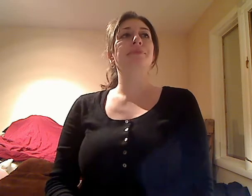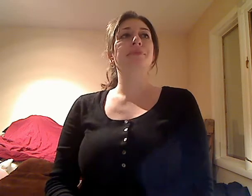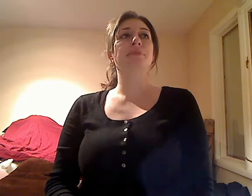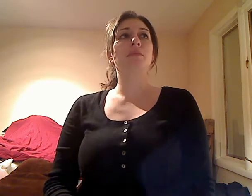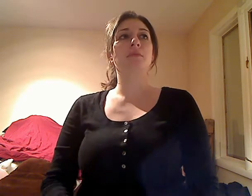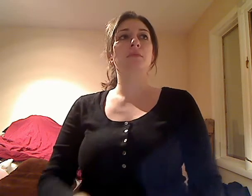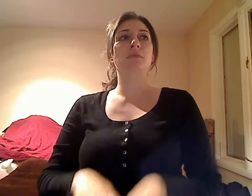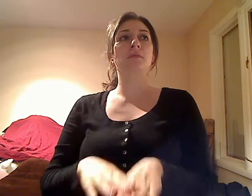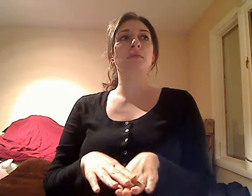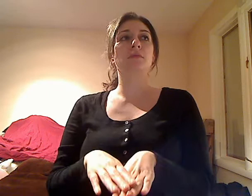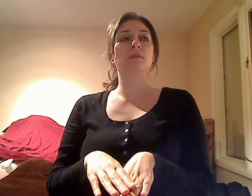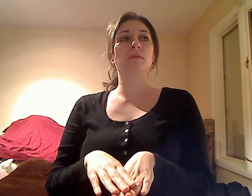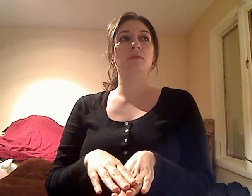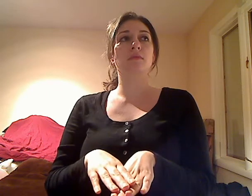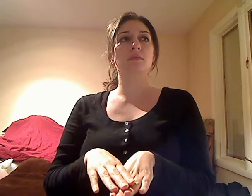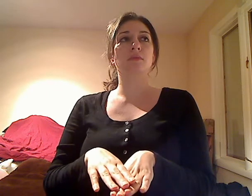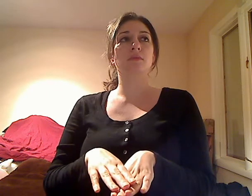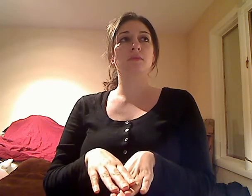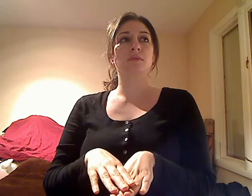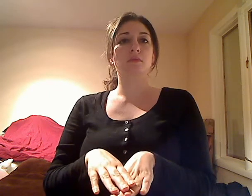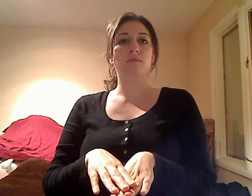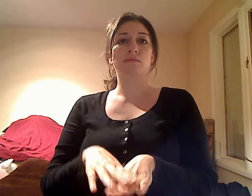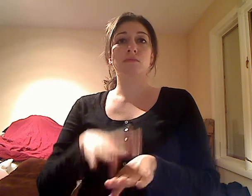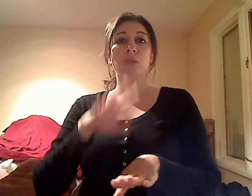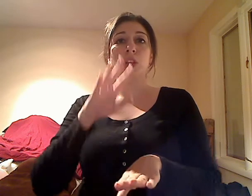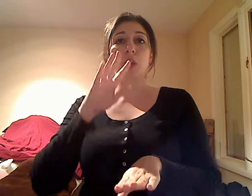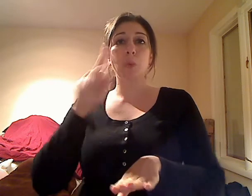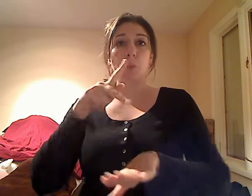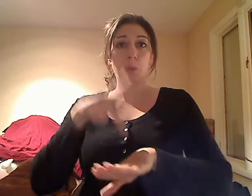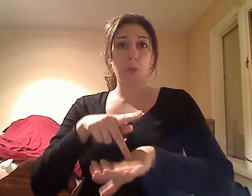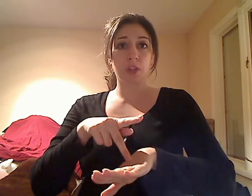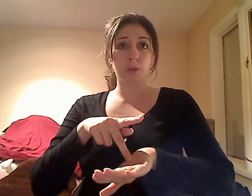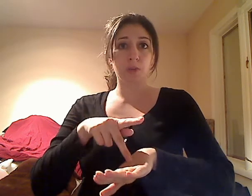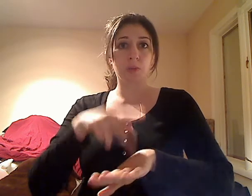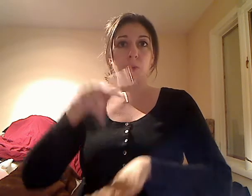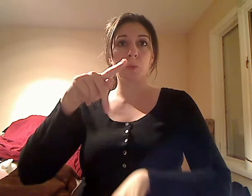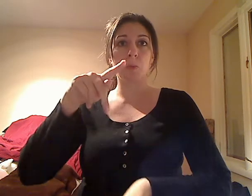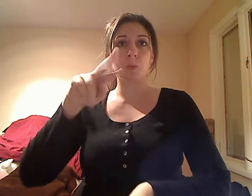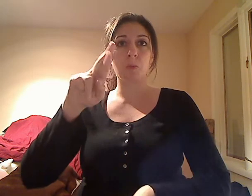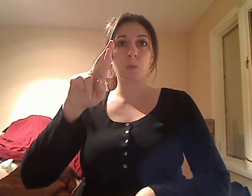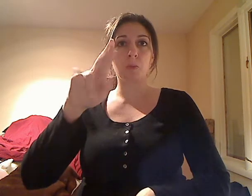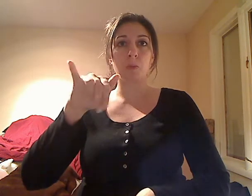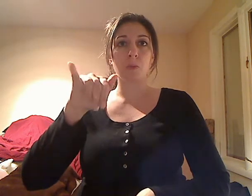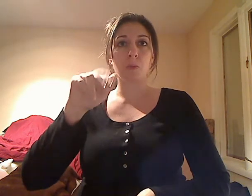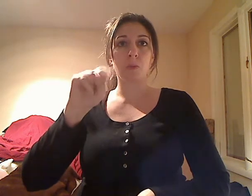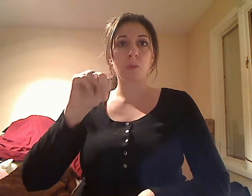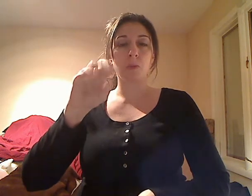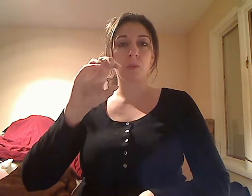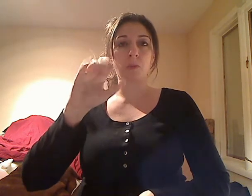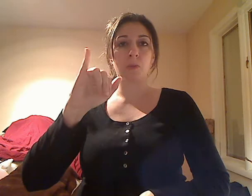is the principal you have at the school. Right, like Miss Lanning. And the other is